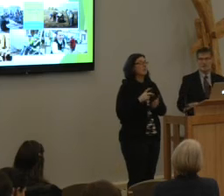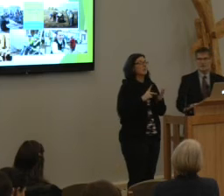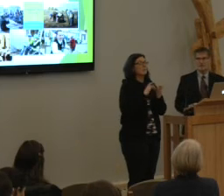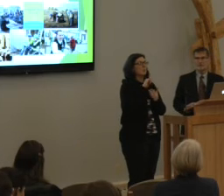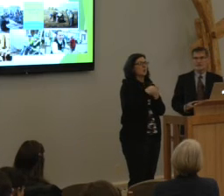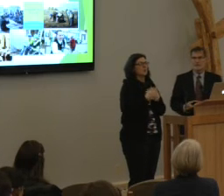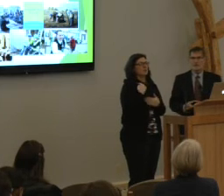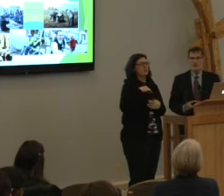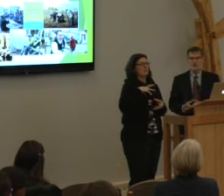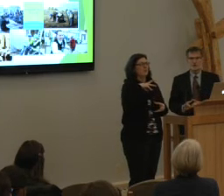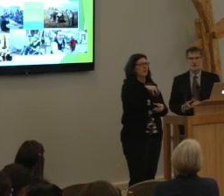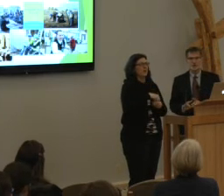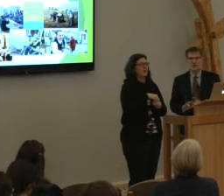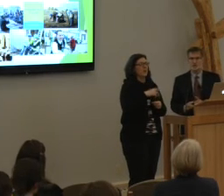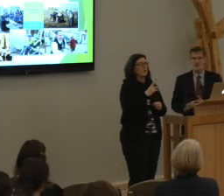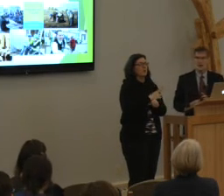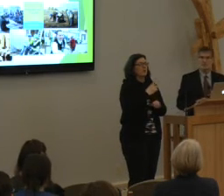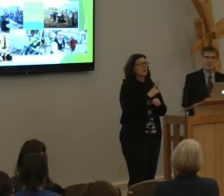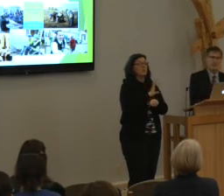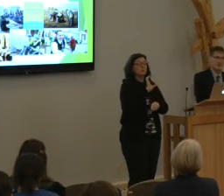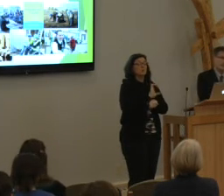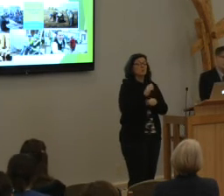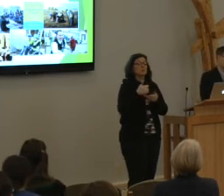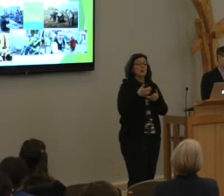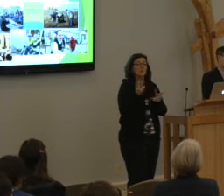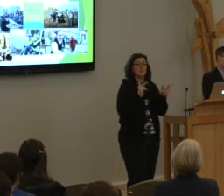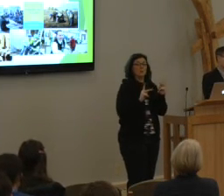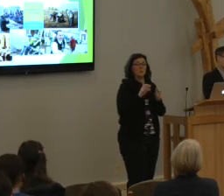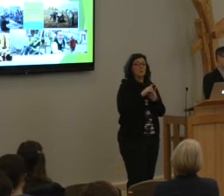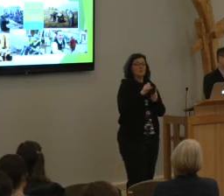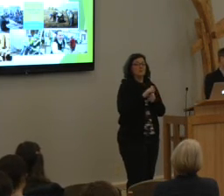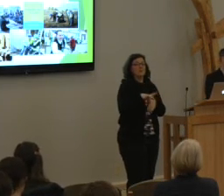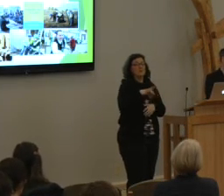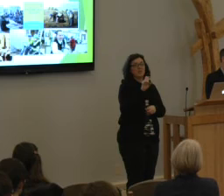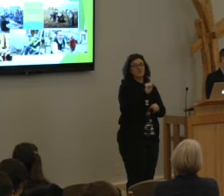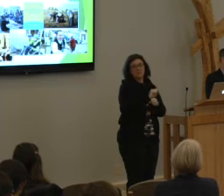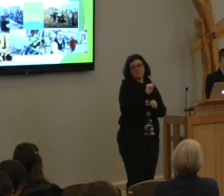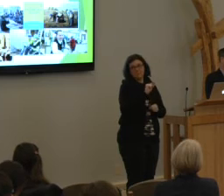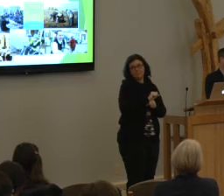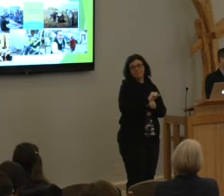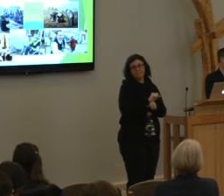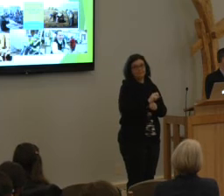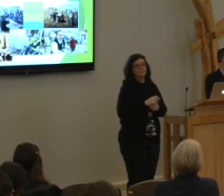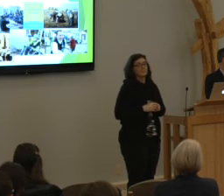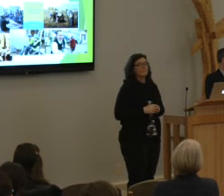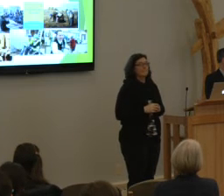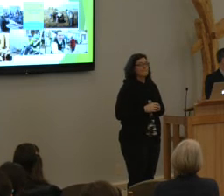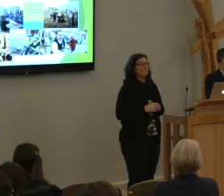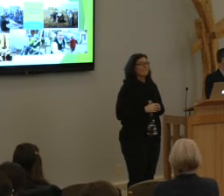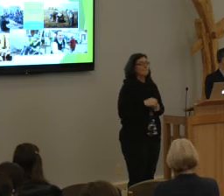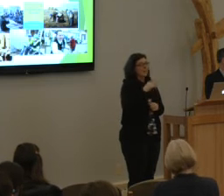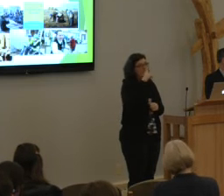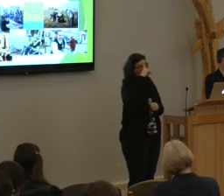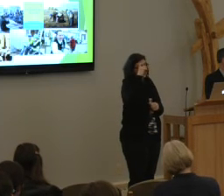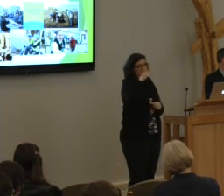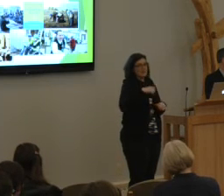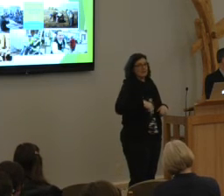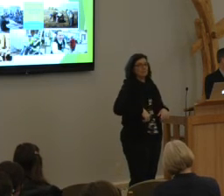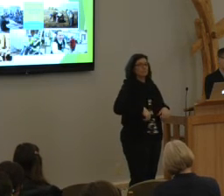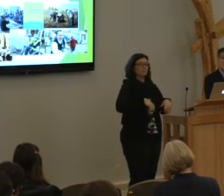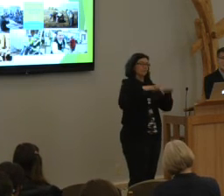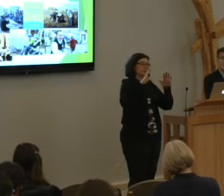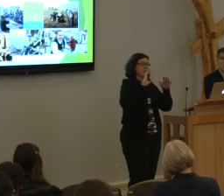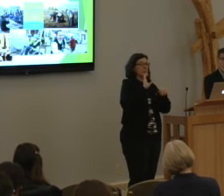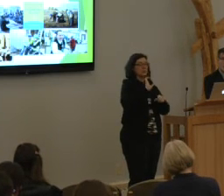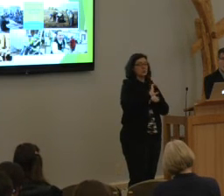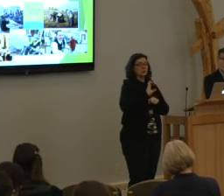been involved with is using churches to help people with disabilities find jobs. Because if somebody's grown up in a church,